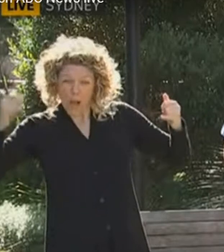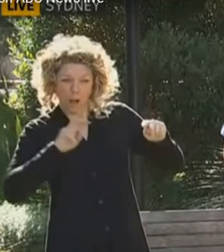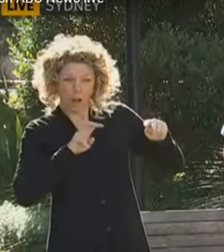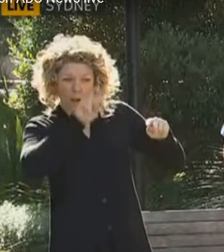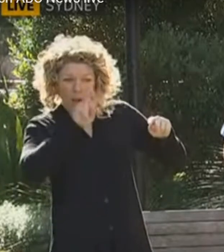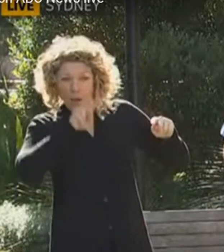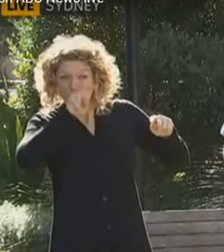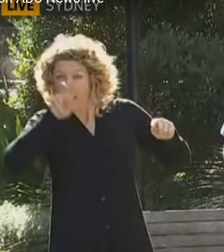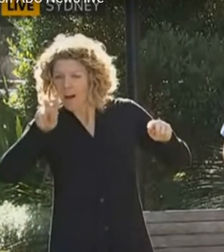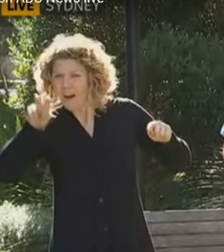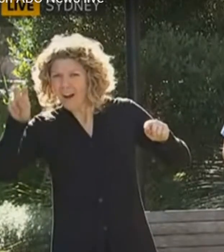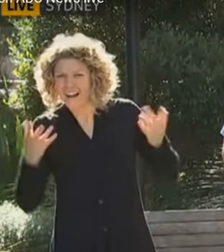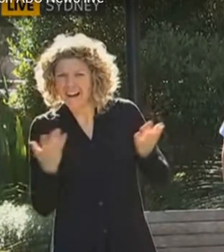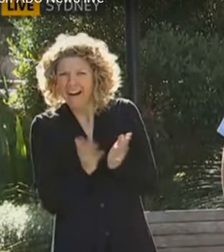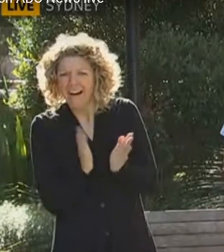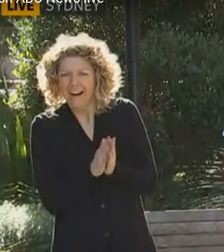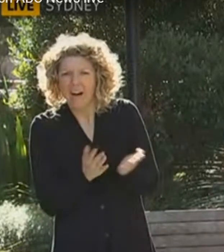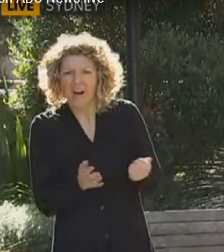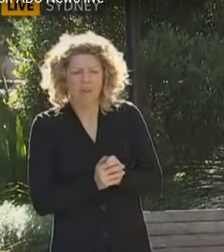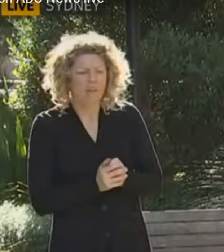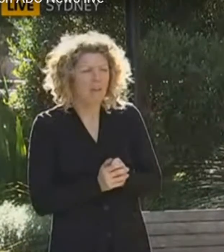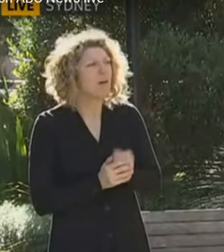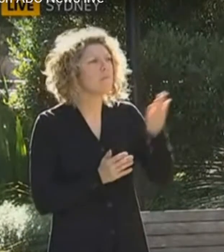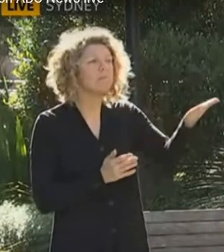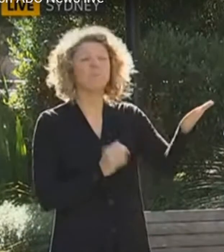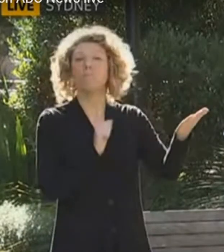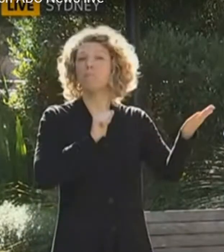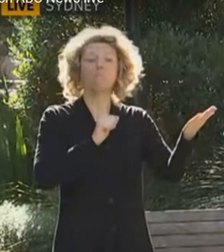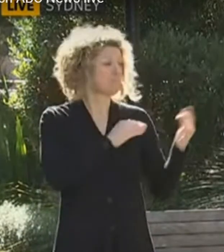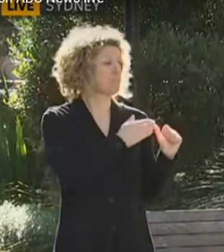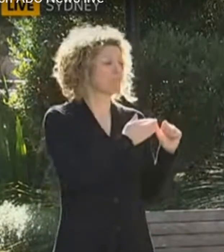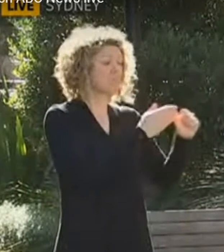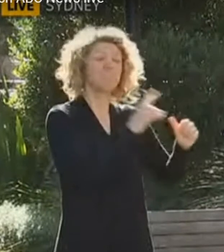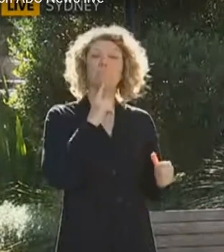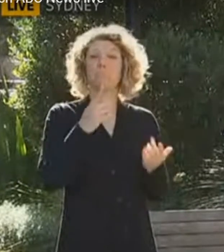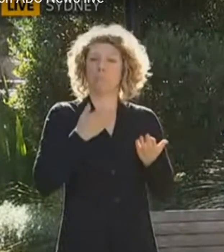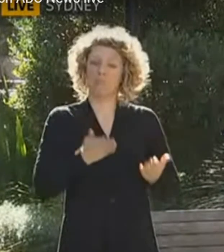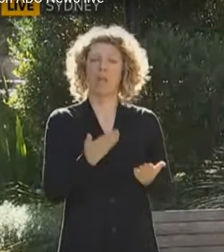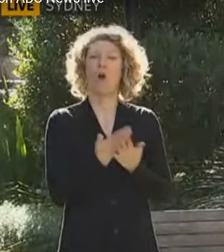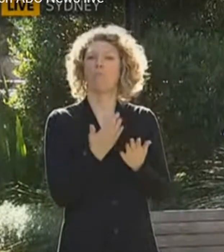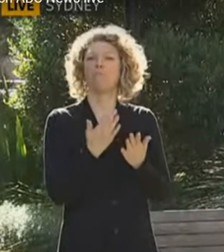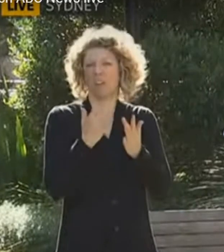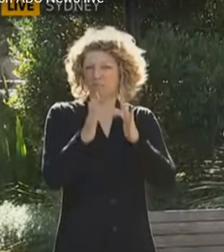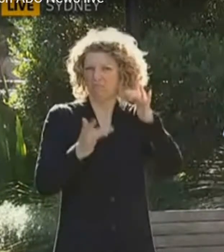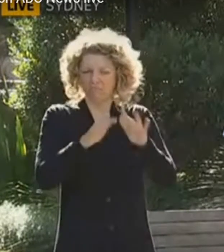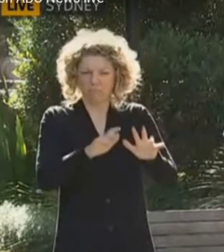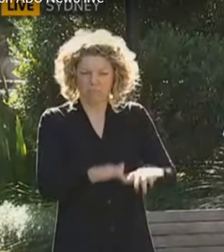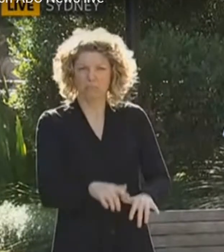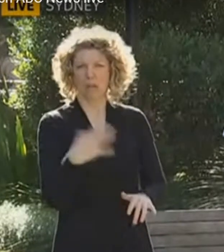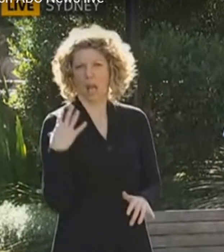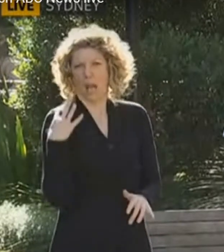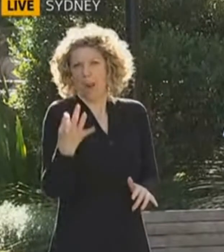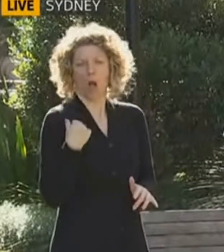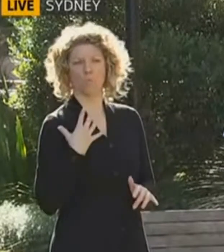Well, no, anybody who feels they want to apply for a permit can do so through Service New South Wales. It will be very easy, but you might be someone who just